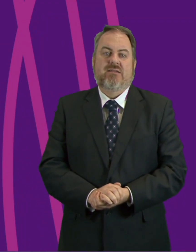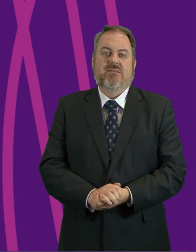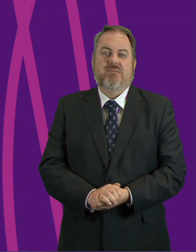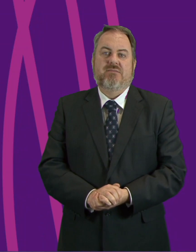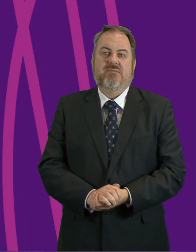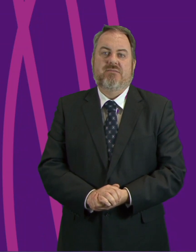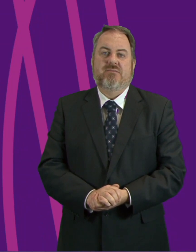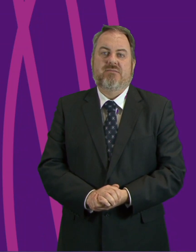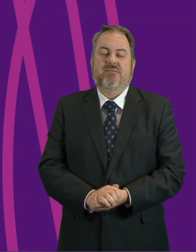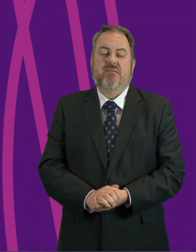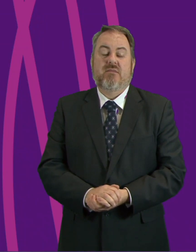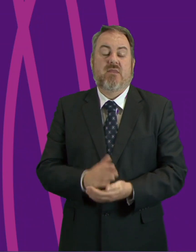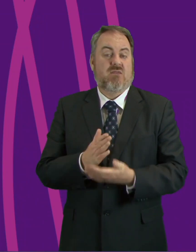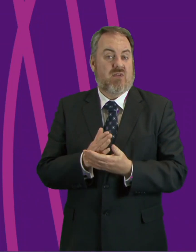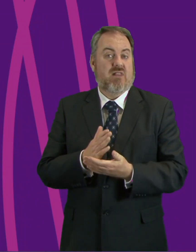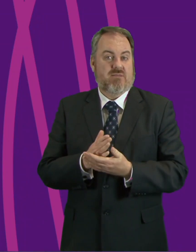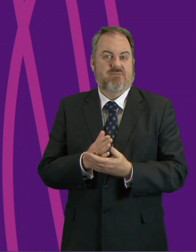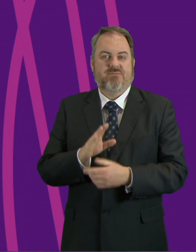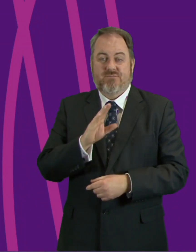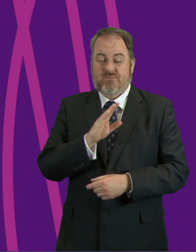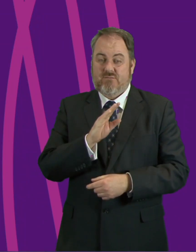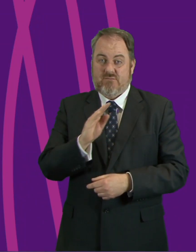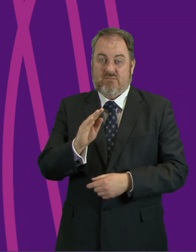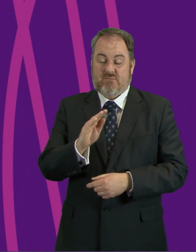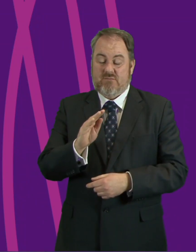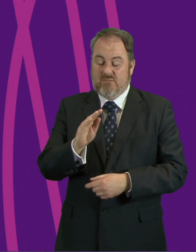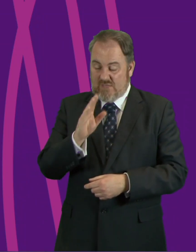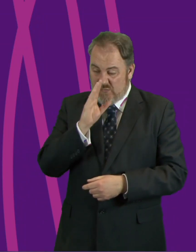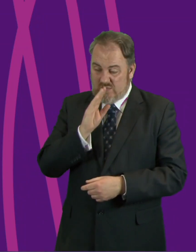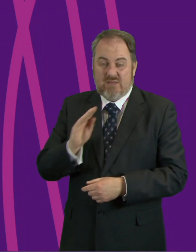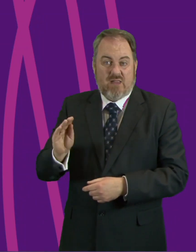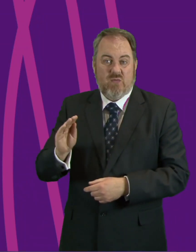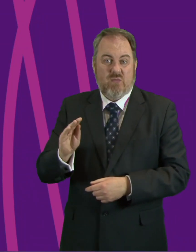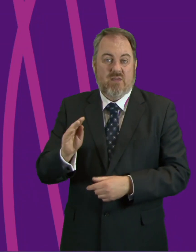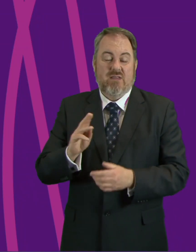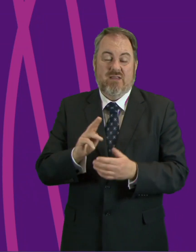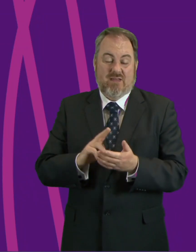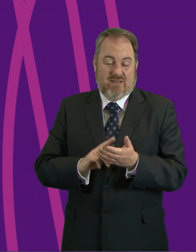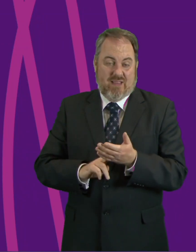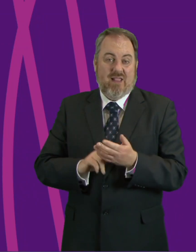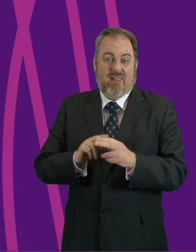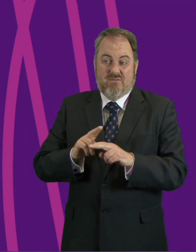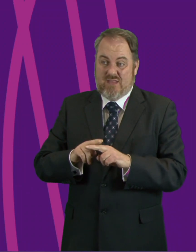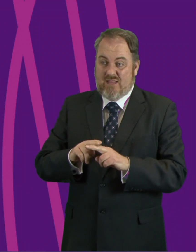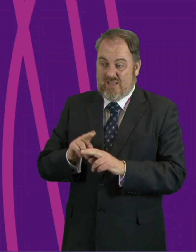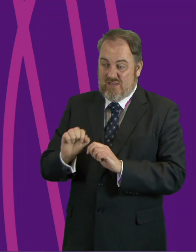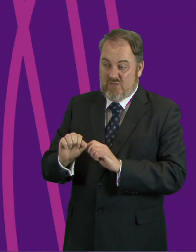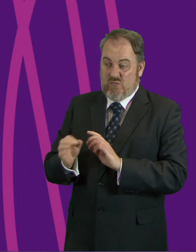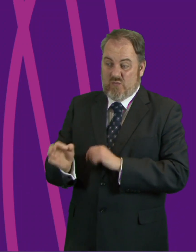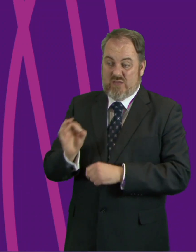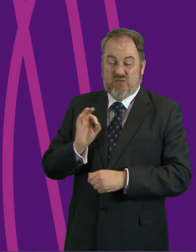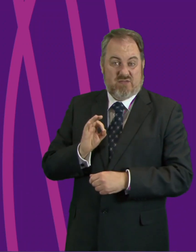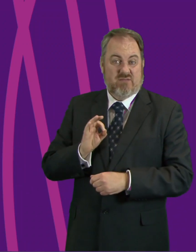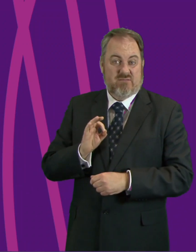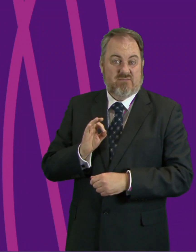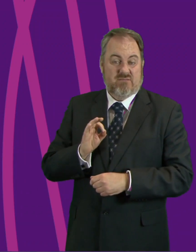happens there because it is so important. Can I say to Neil Findlay, every single one of us is